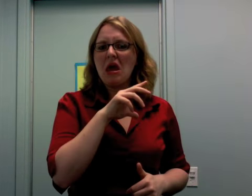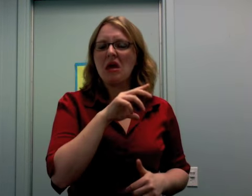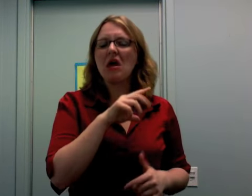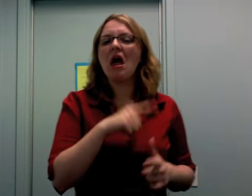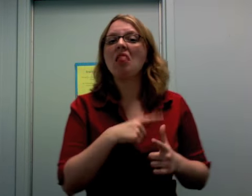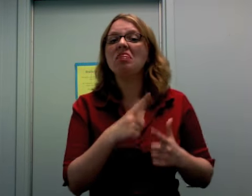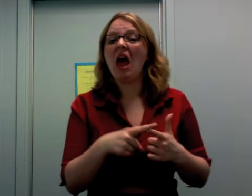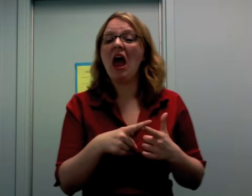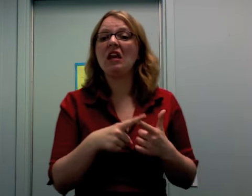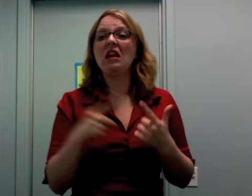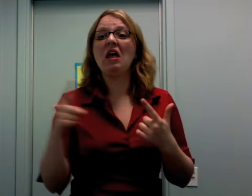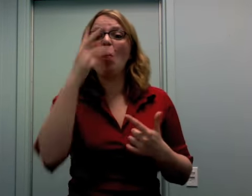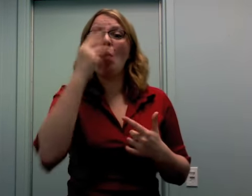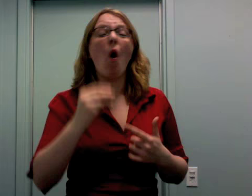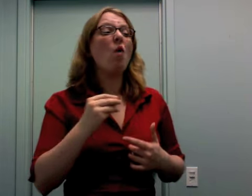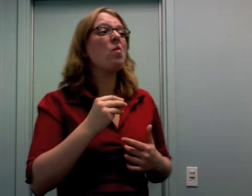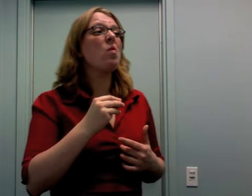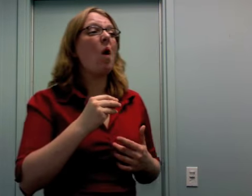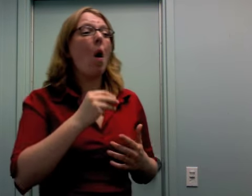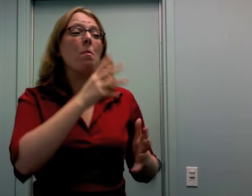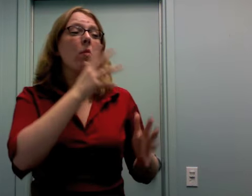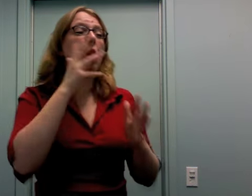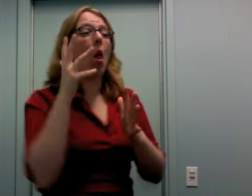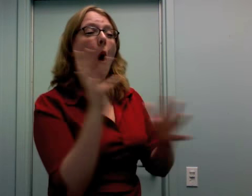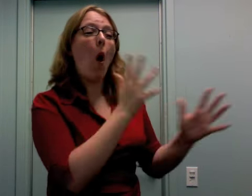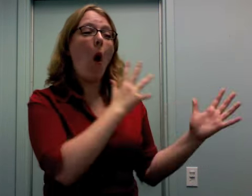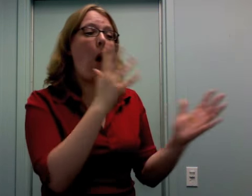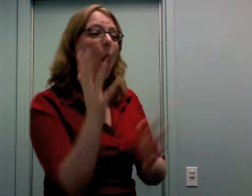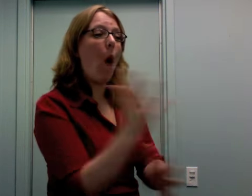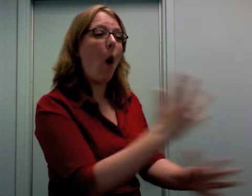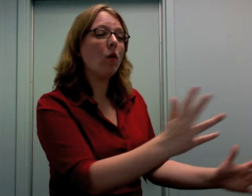second pig's house down and eats him.